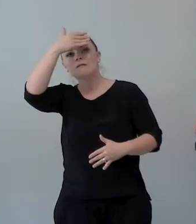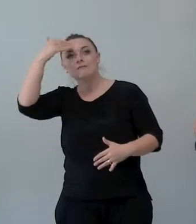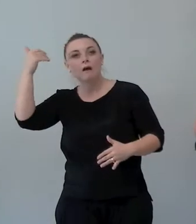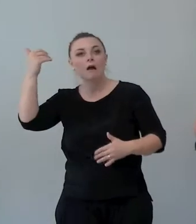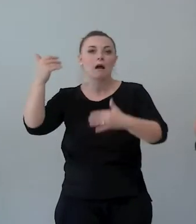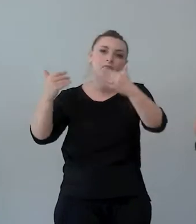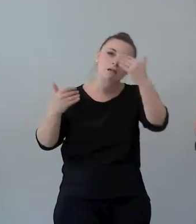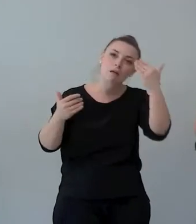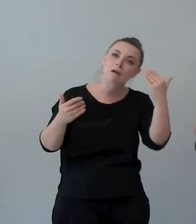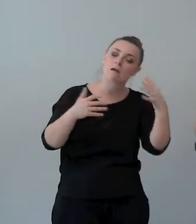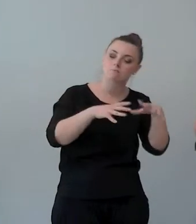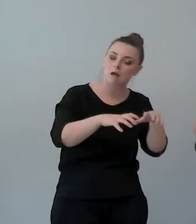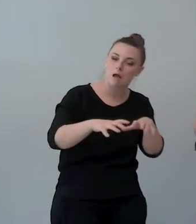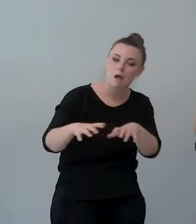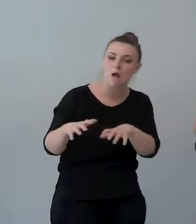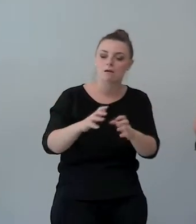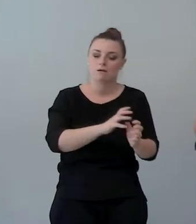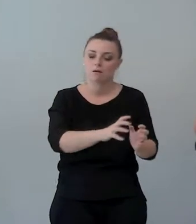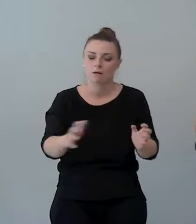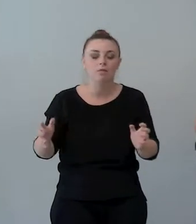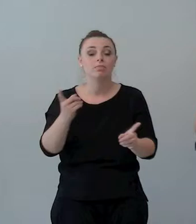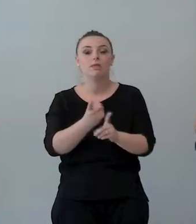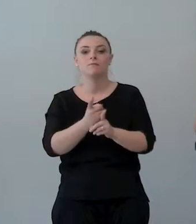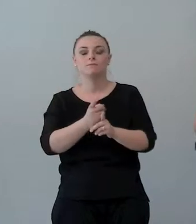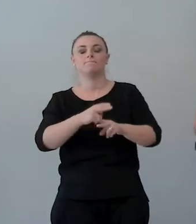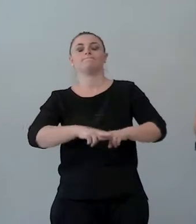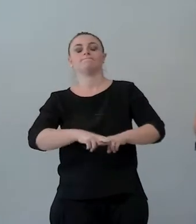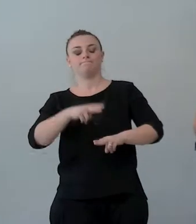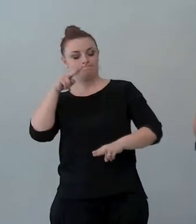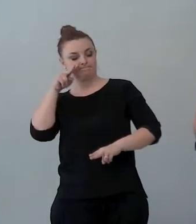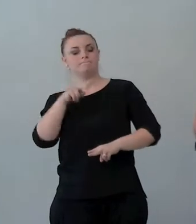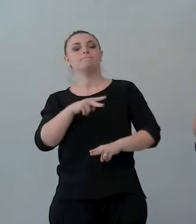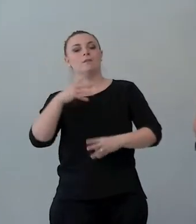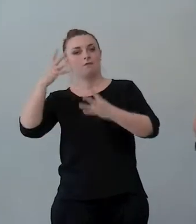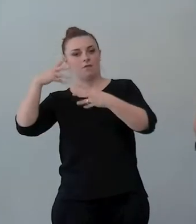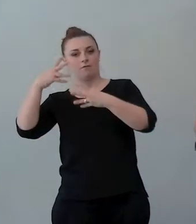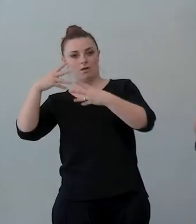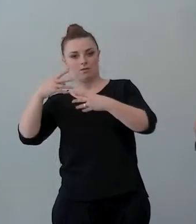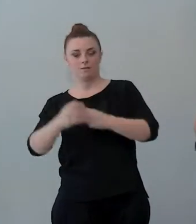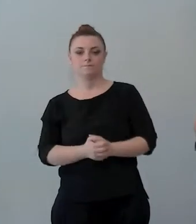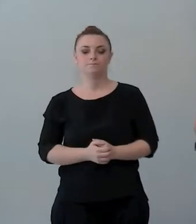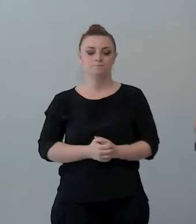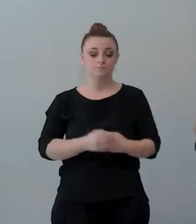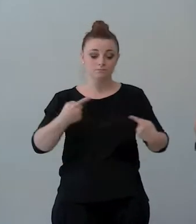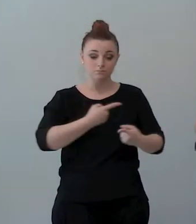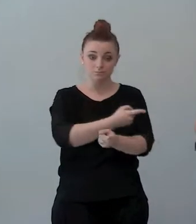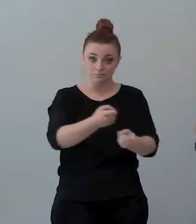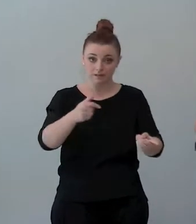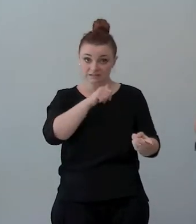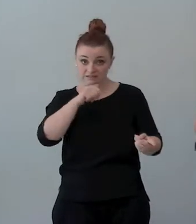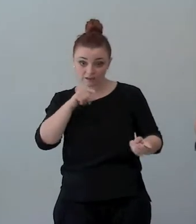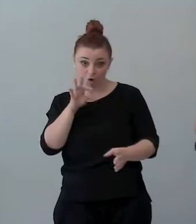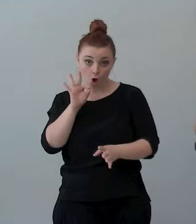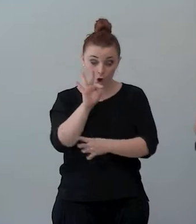Reflect on your struggles. Quanti sono necessari ai disegni del Signore? How